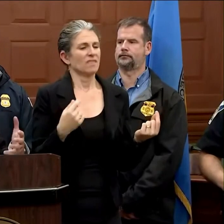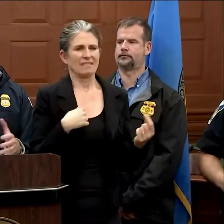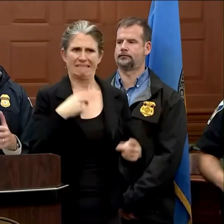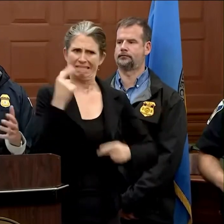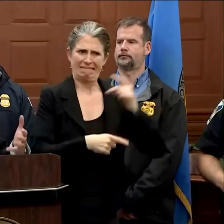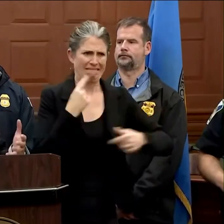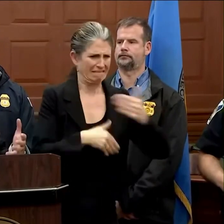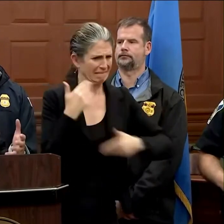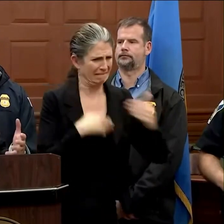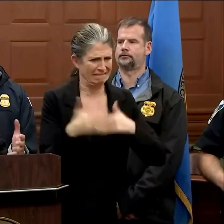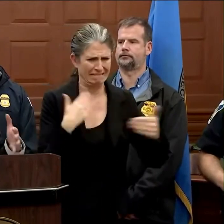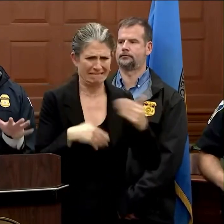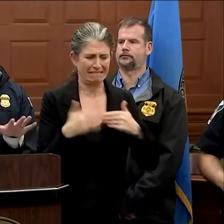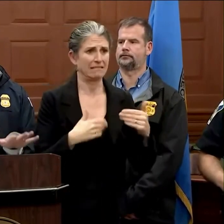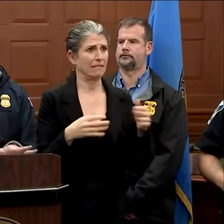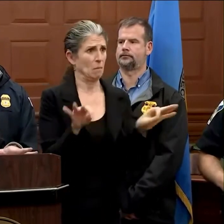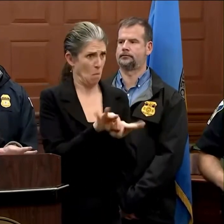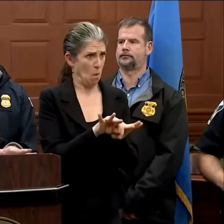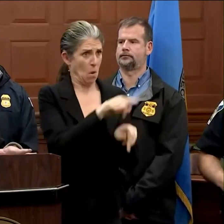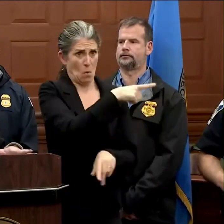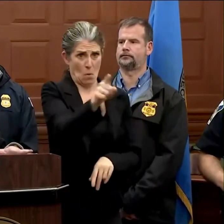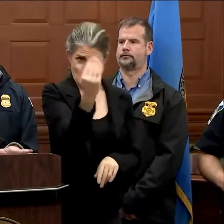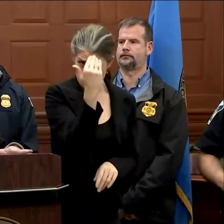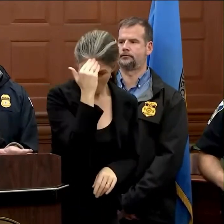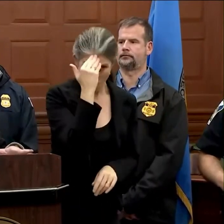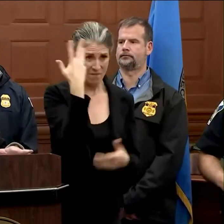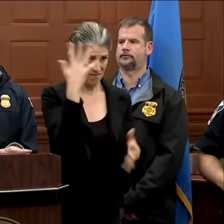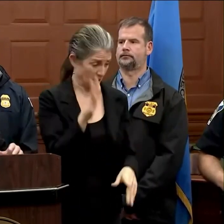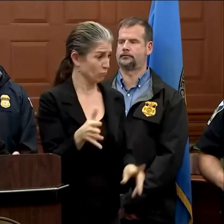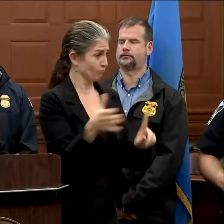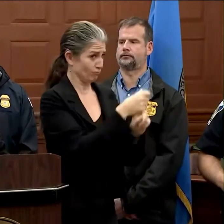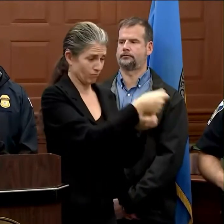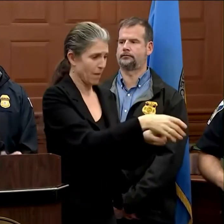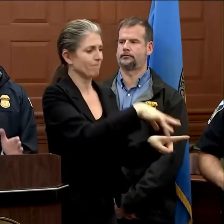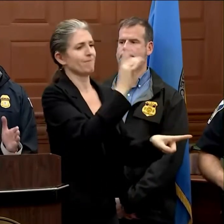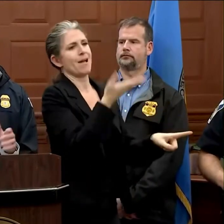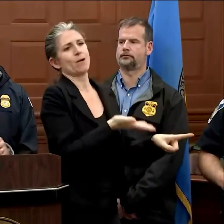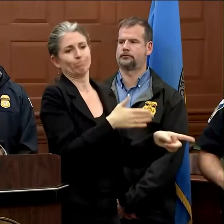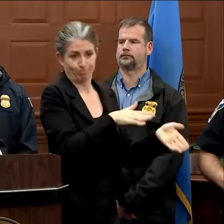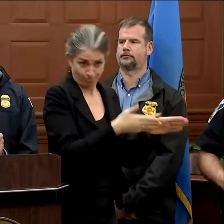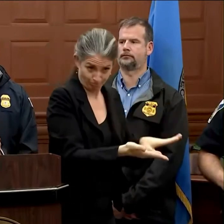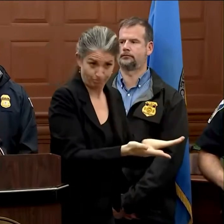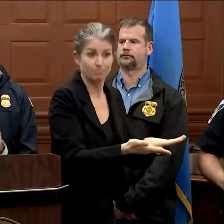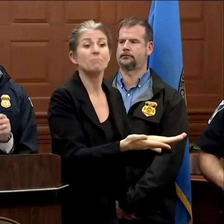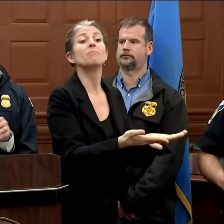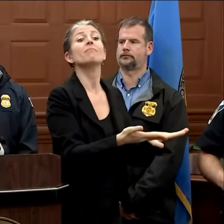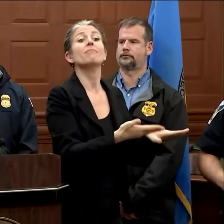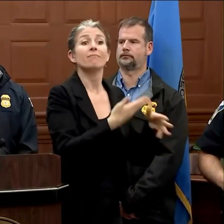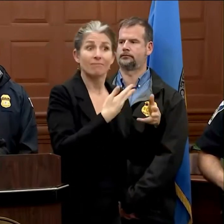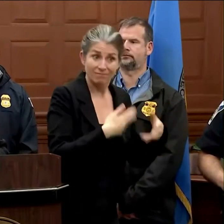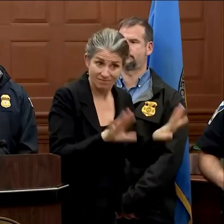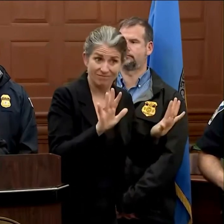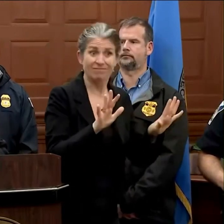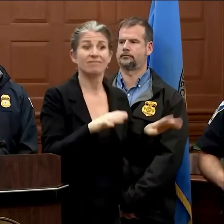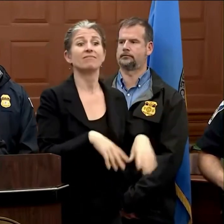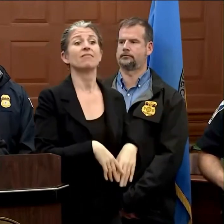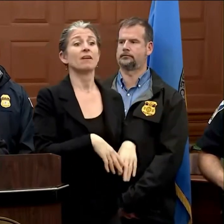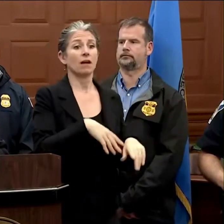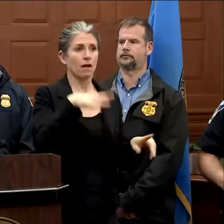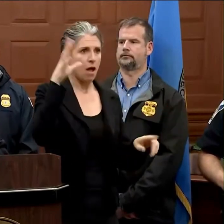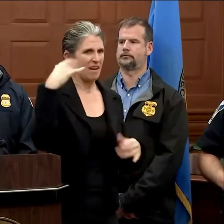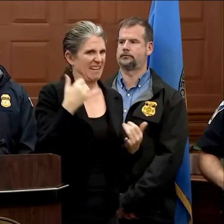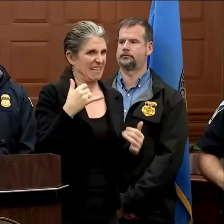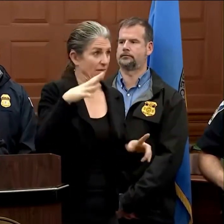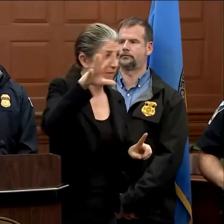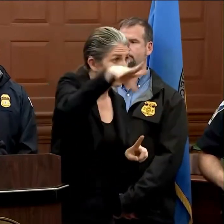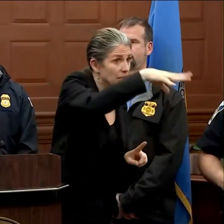want to provide closure and information, but also slow things down a little bit, because we need to look at video evidence, we need to look at the